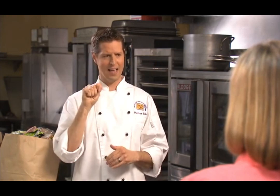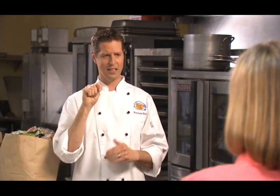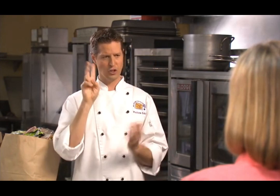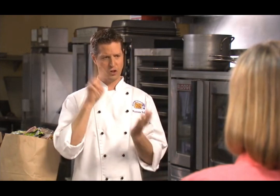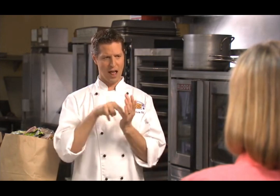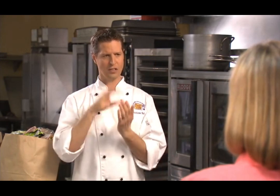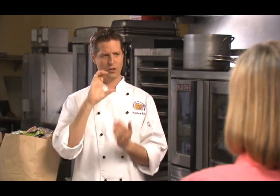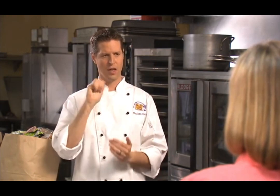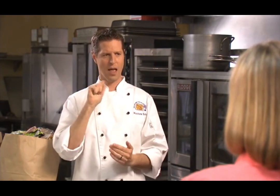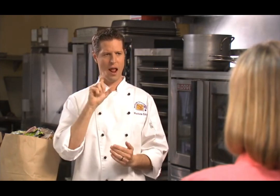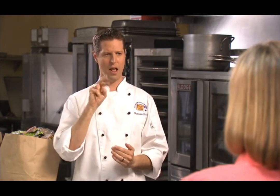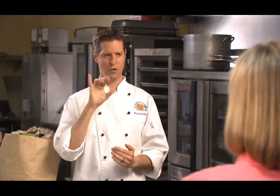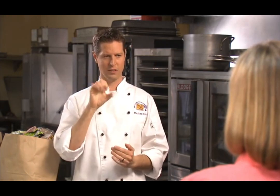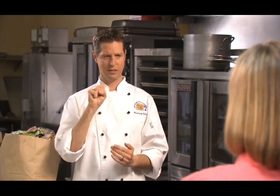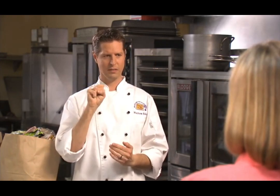of 2,000 calories a day.